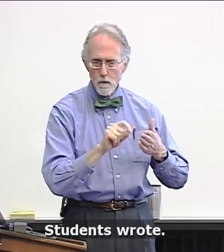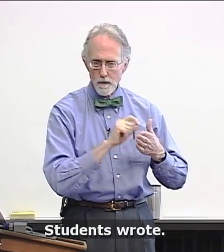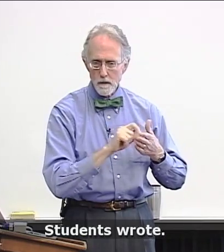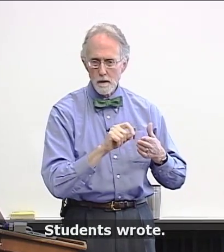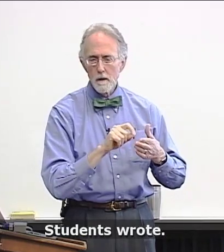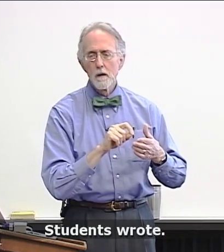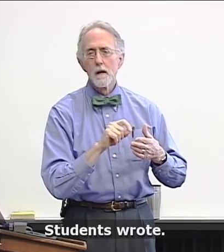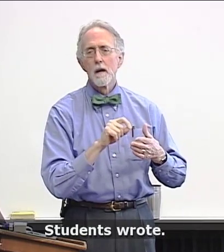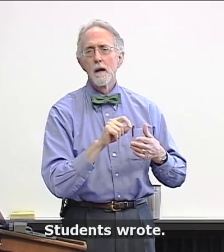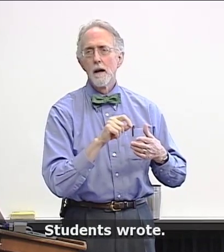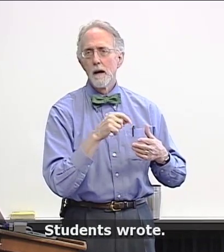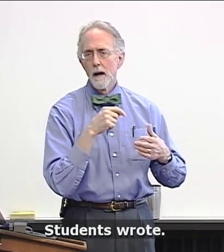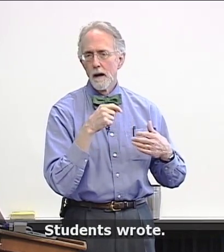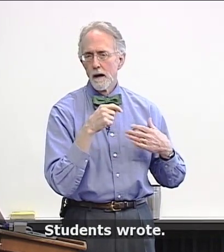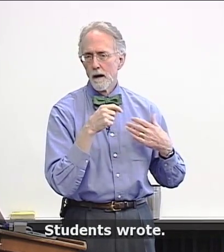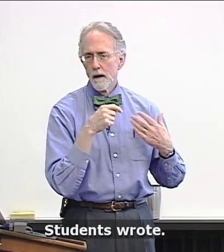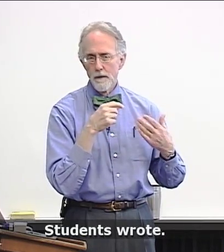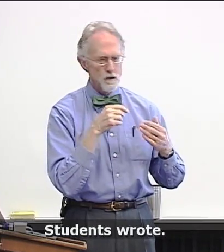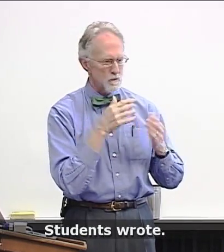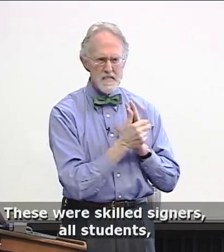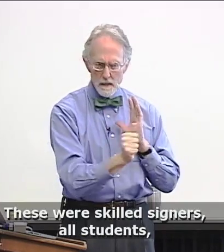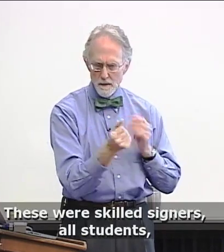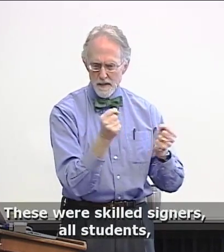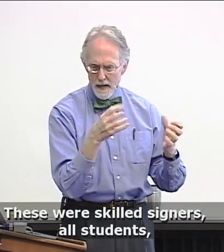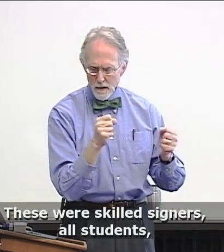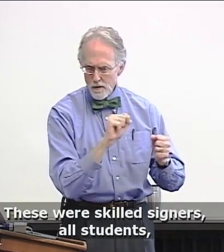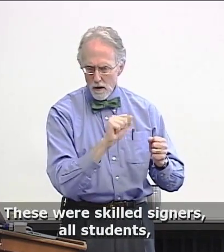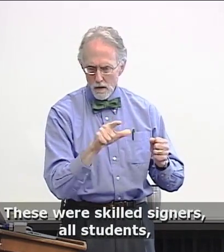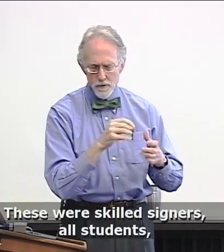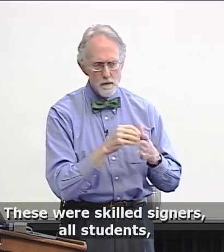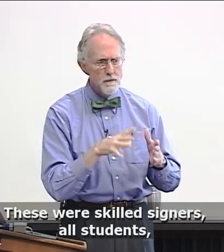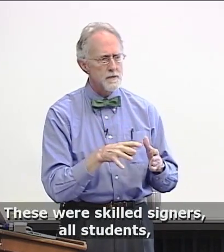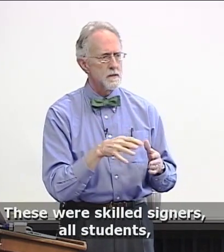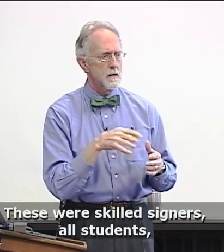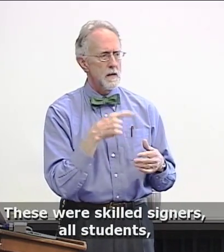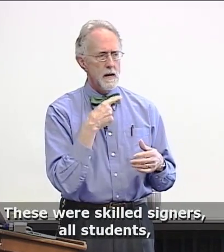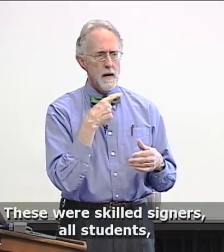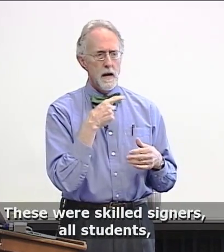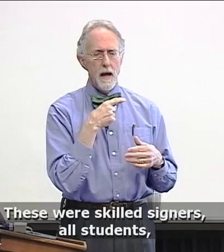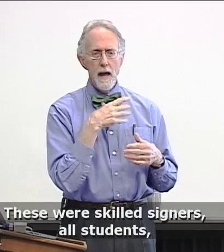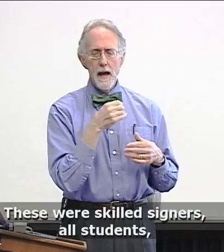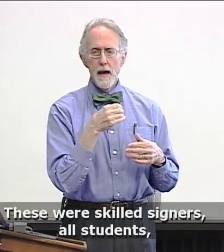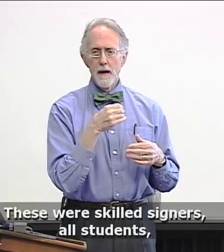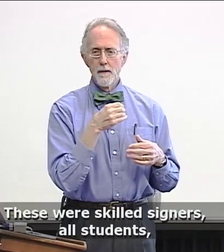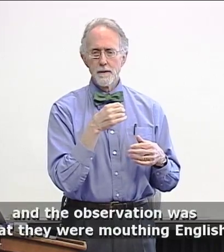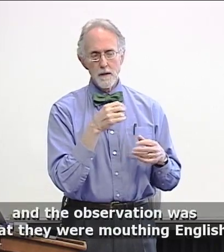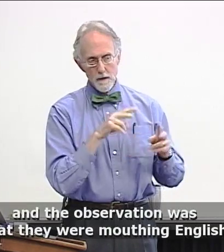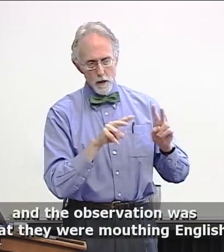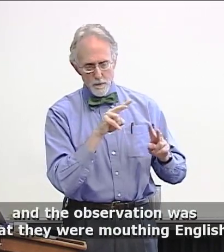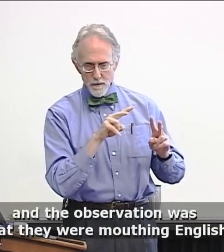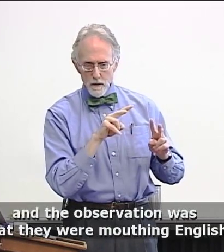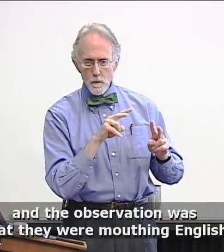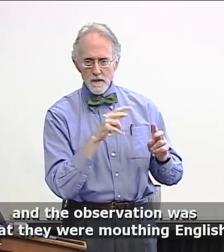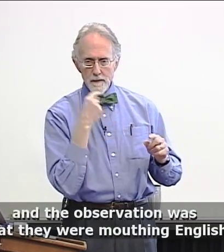wrote, these were skill assigners, all students, and the observation was that they